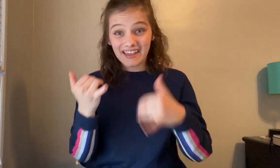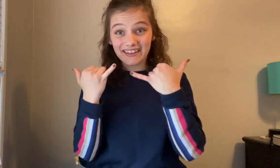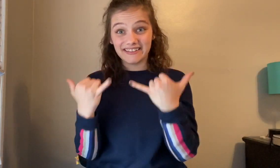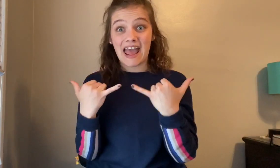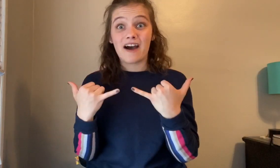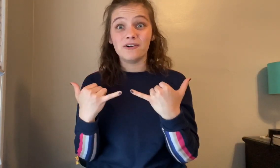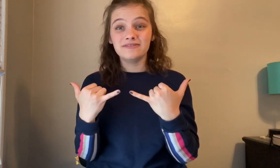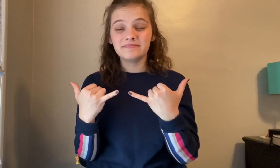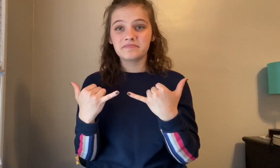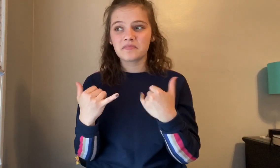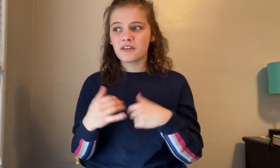Now.